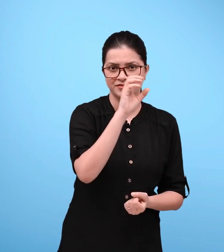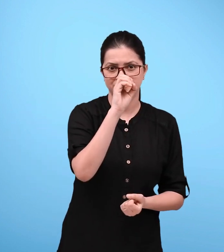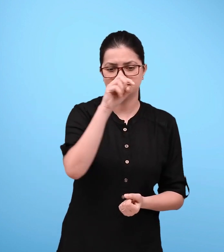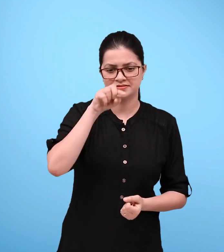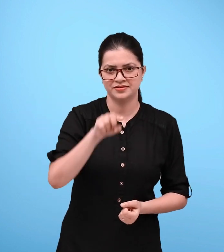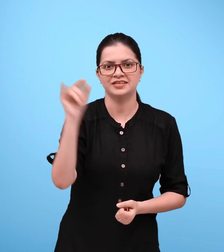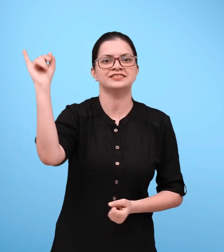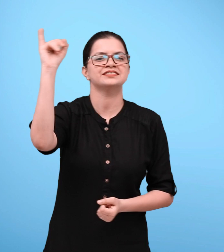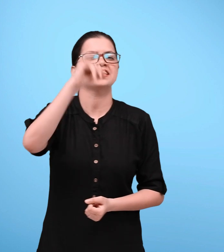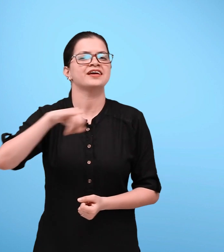10.6.